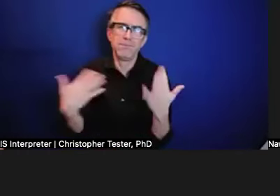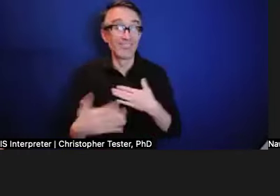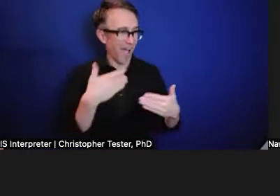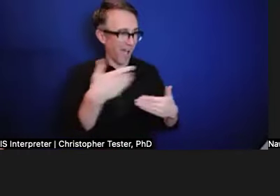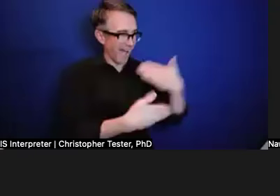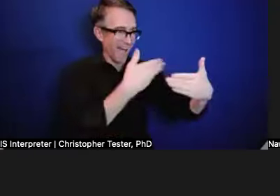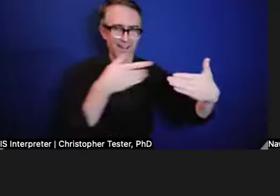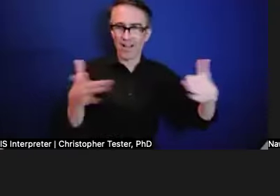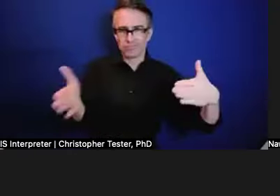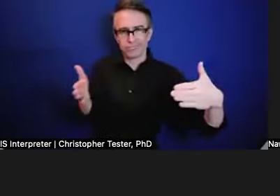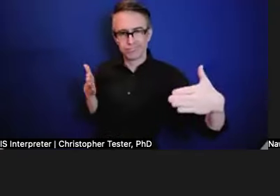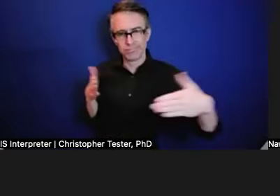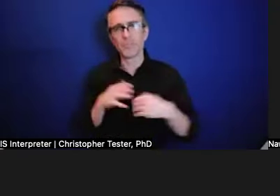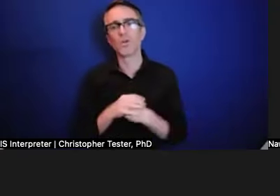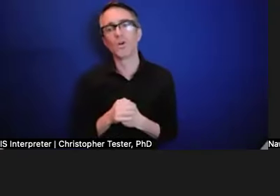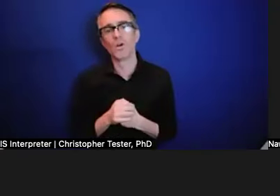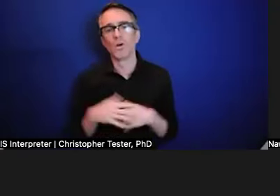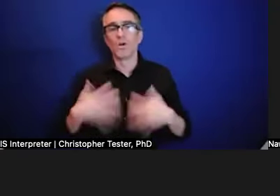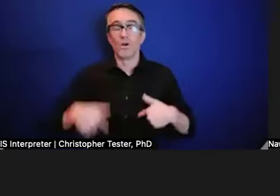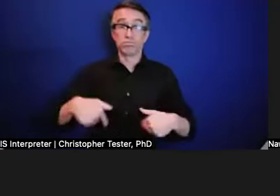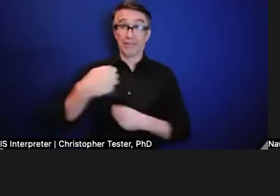the heart of exchange.